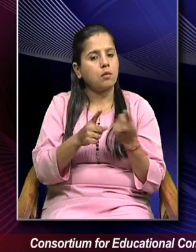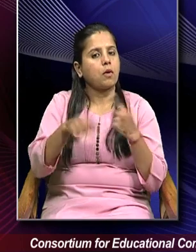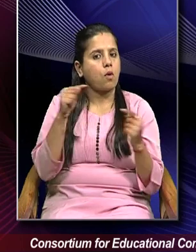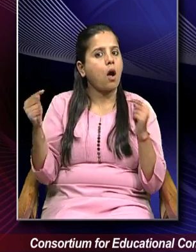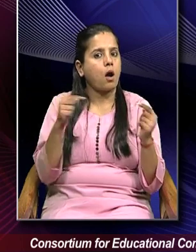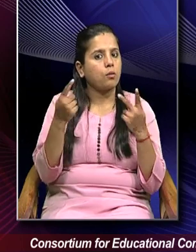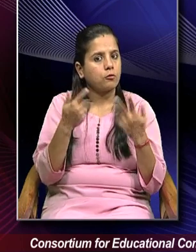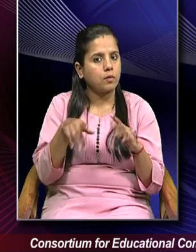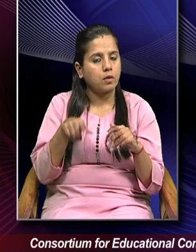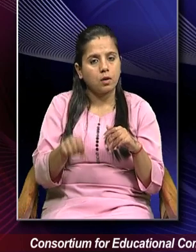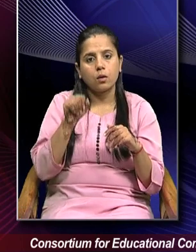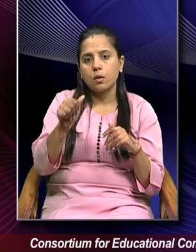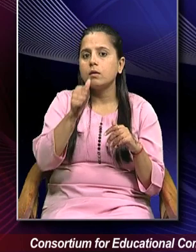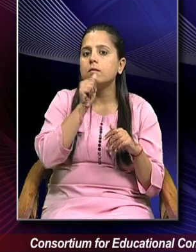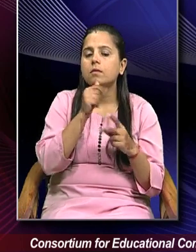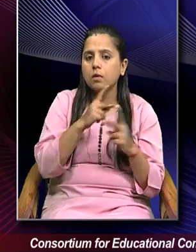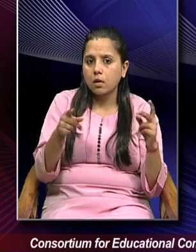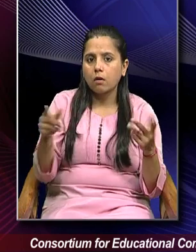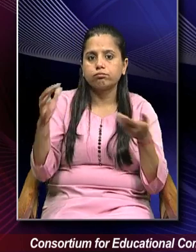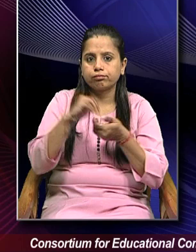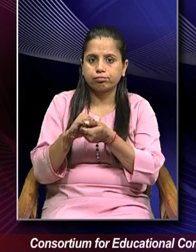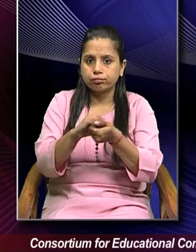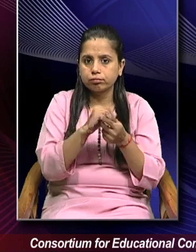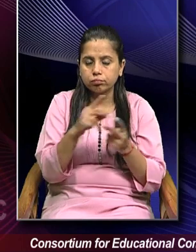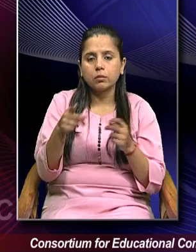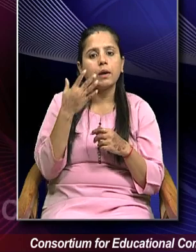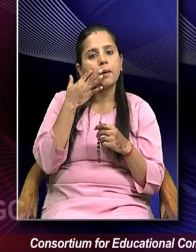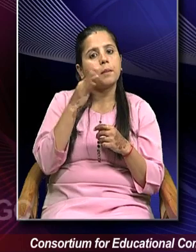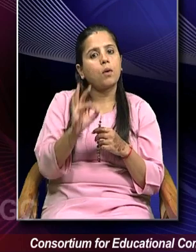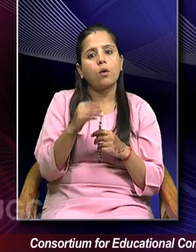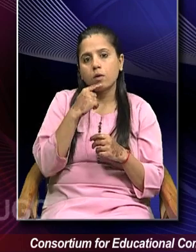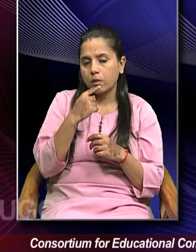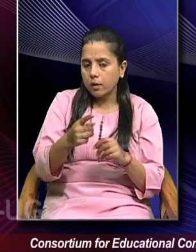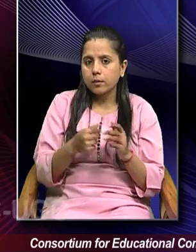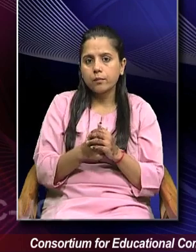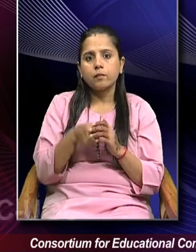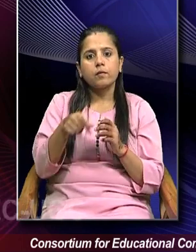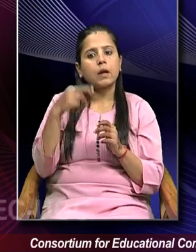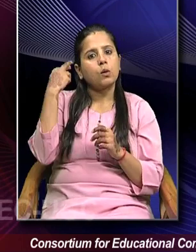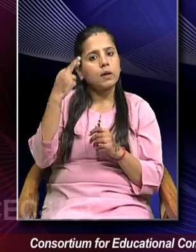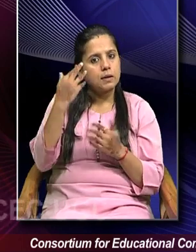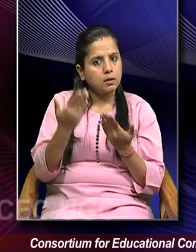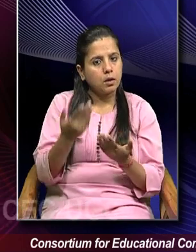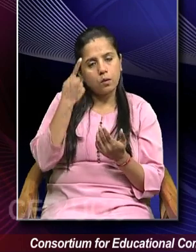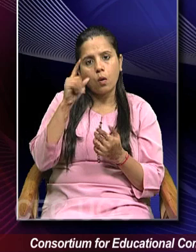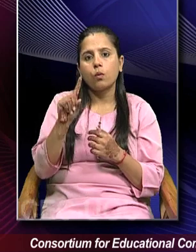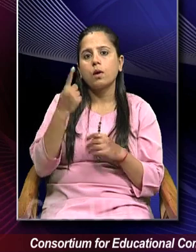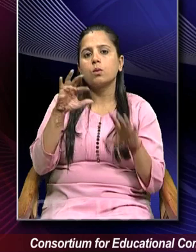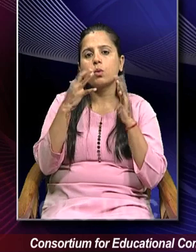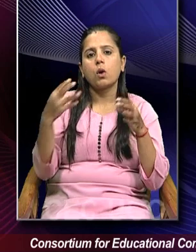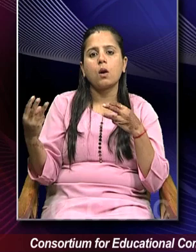argued that the system of secret alliances was an important cause for the First World